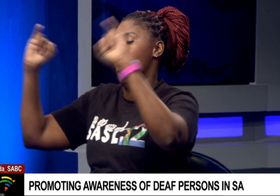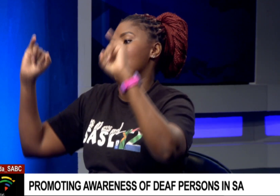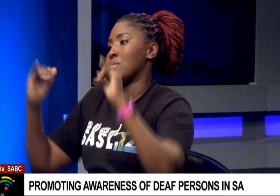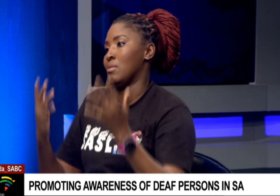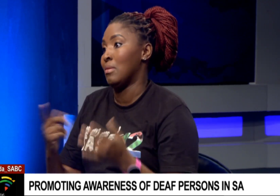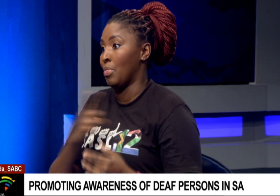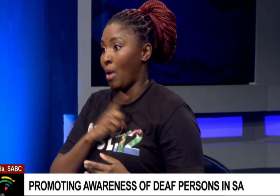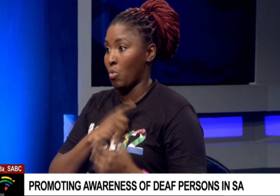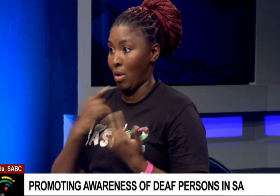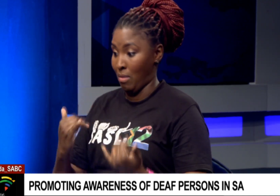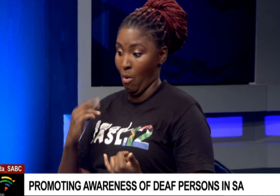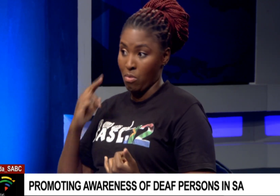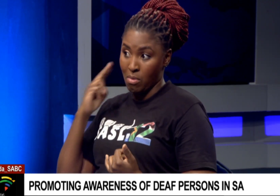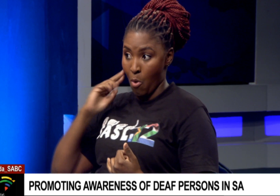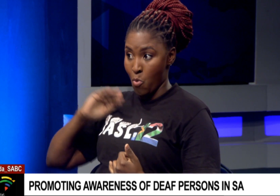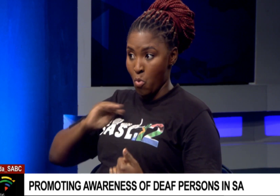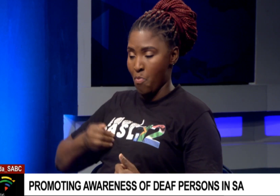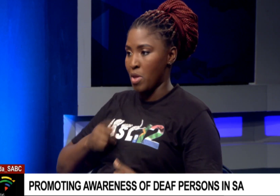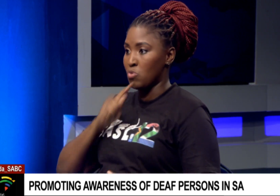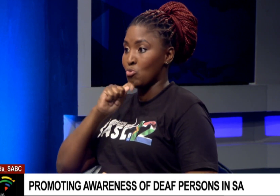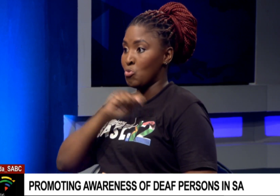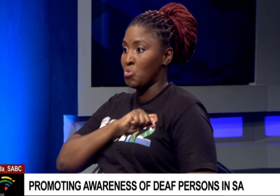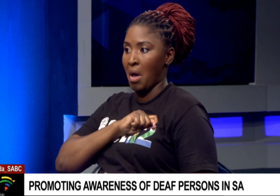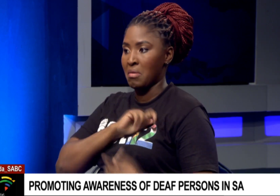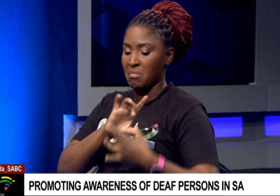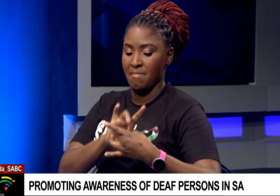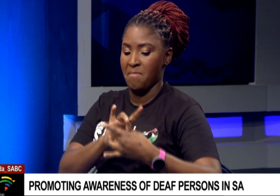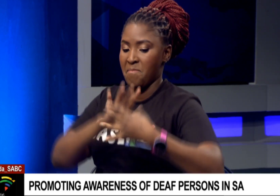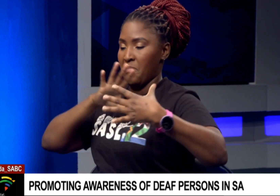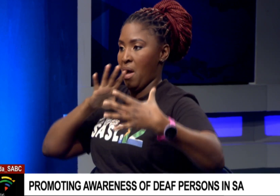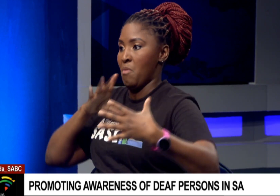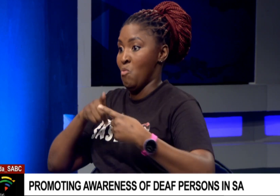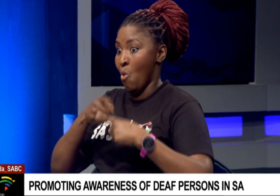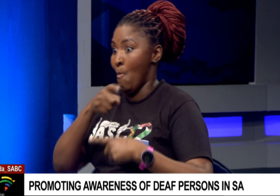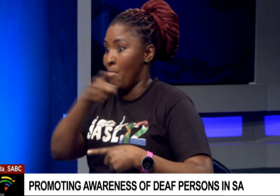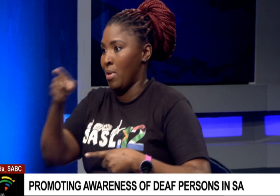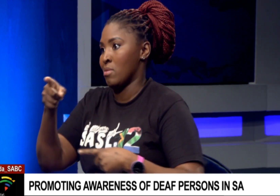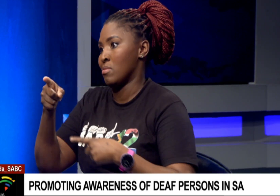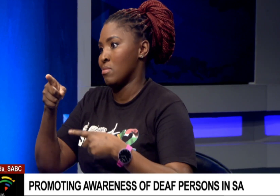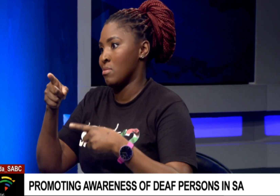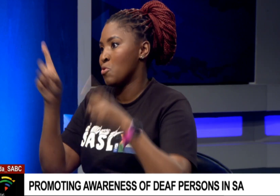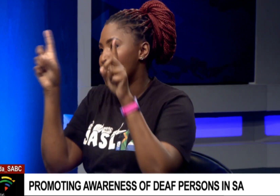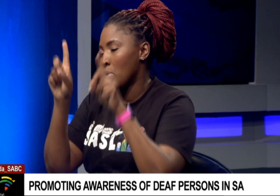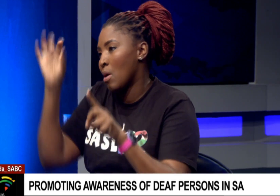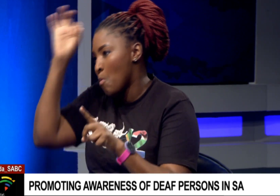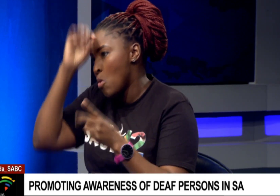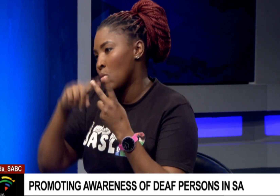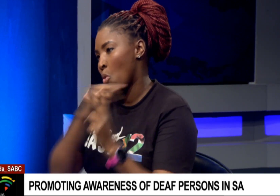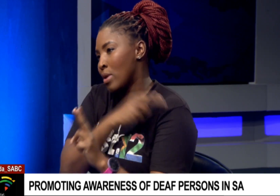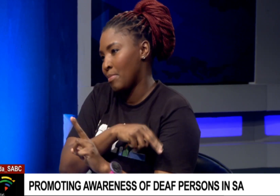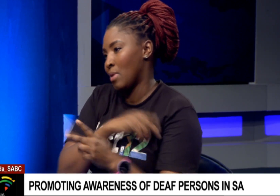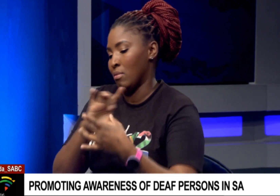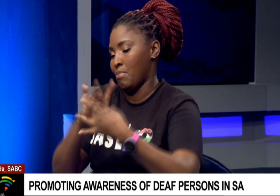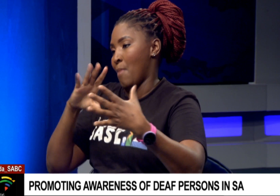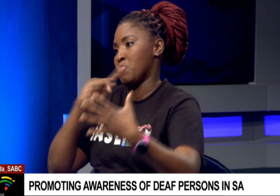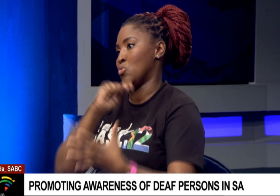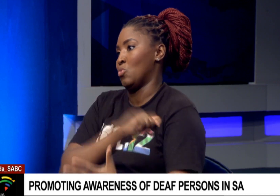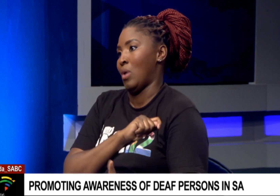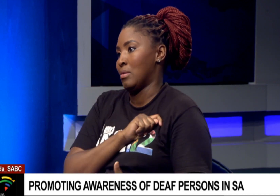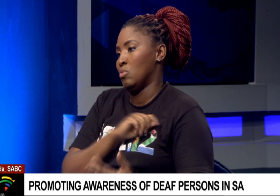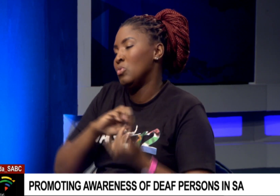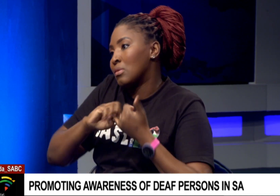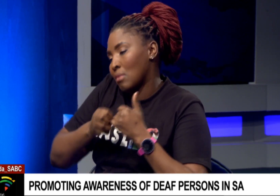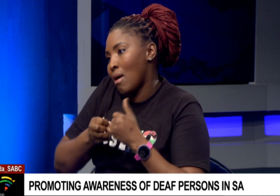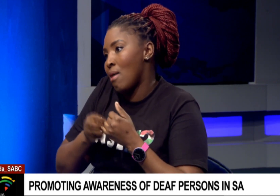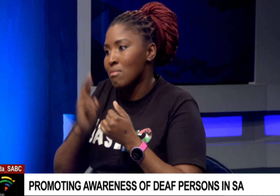so we need to make sure that we take these barriers away, so that, I mean, as a deaf person, I need to make sure that I'm